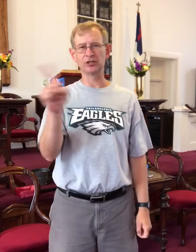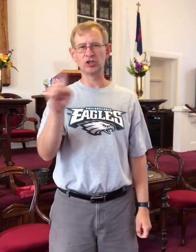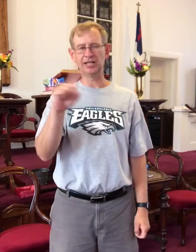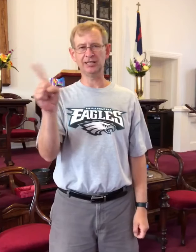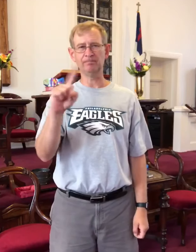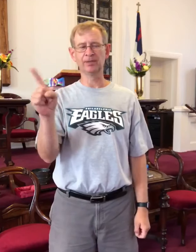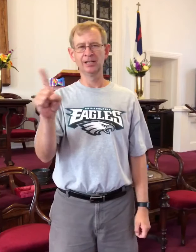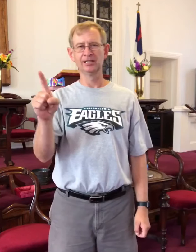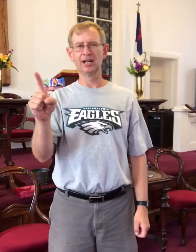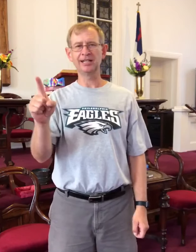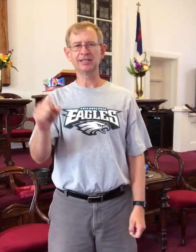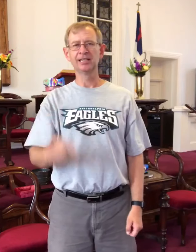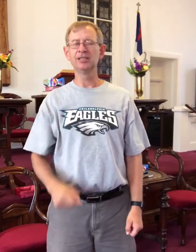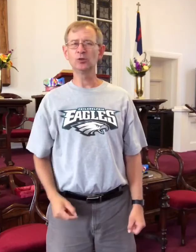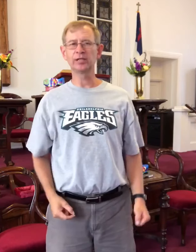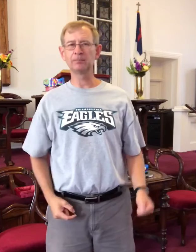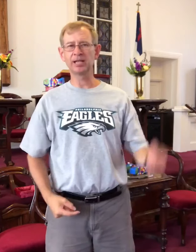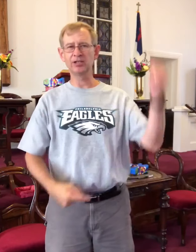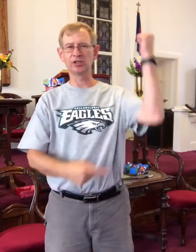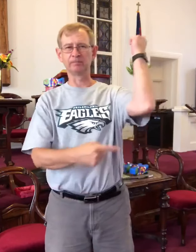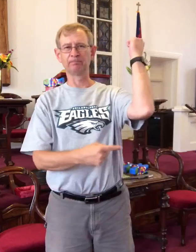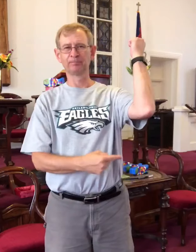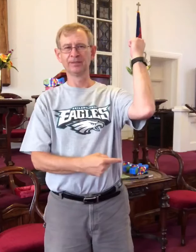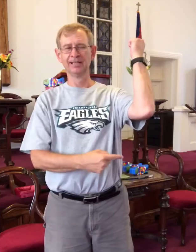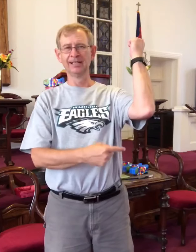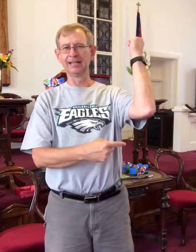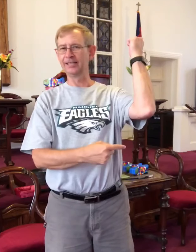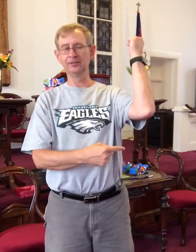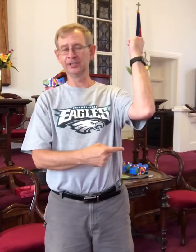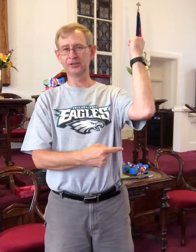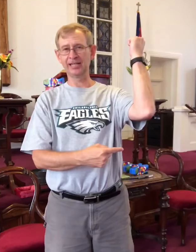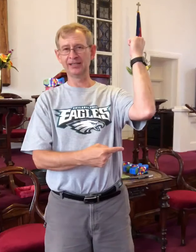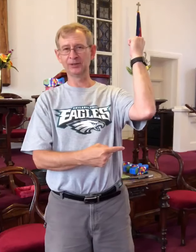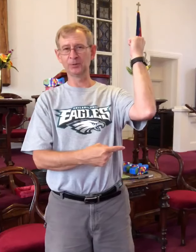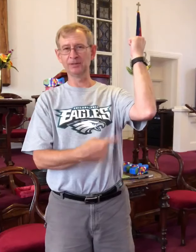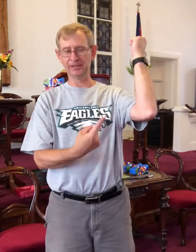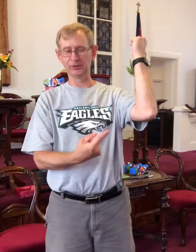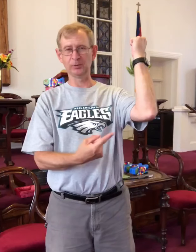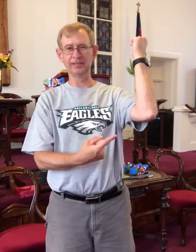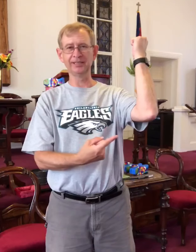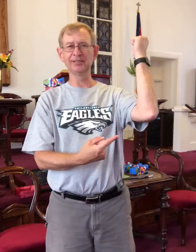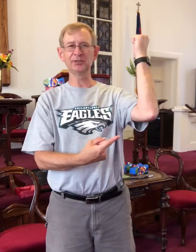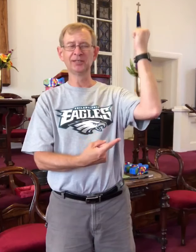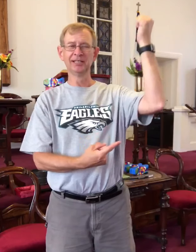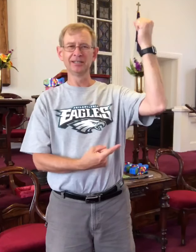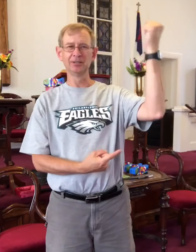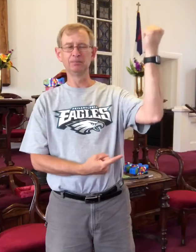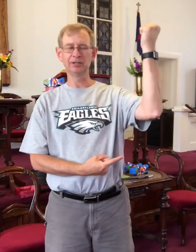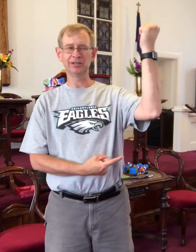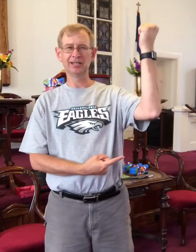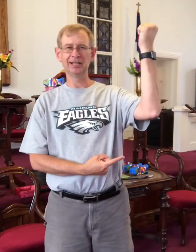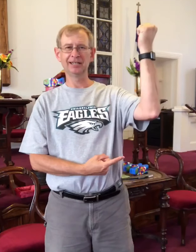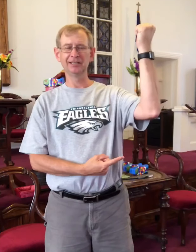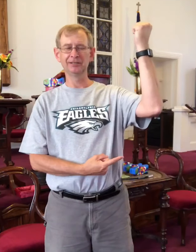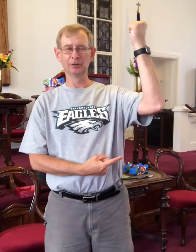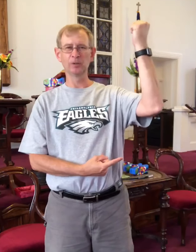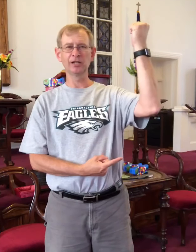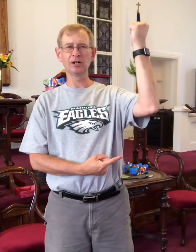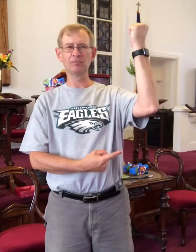shake it. Not into temptation. I don't understand this one. It's what it is. You put your one arm